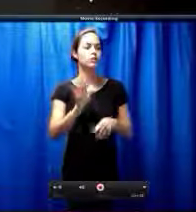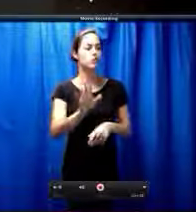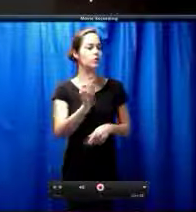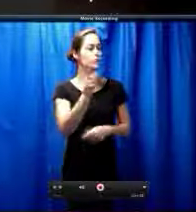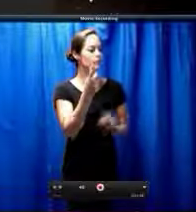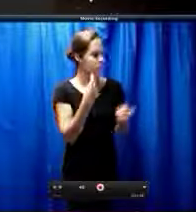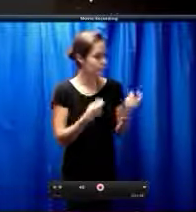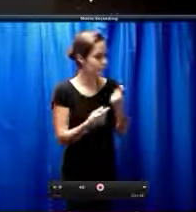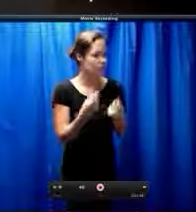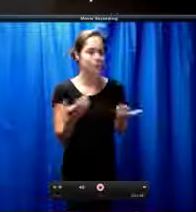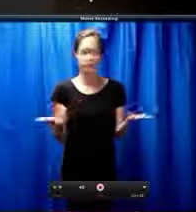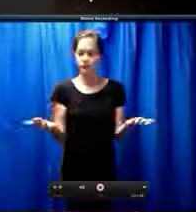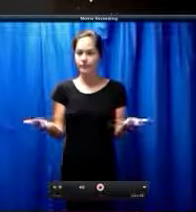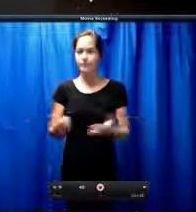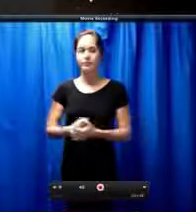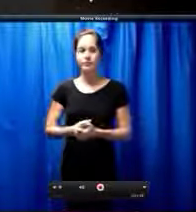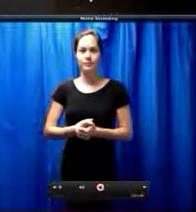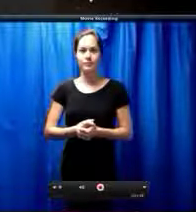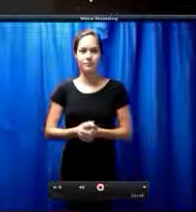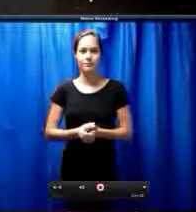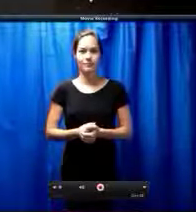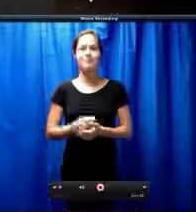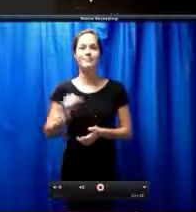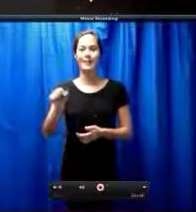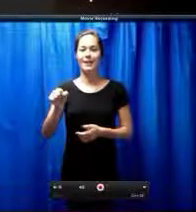It's an iceberg. Yes, that's what that looks like.